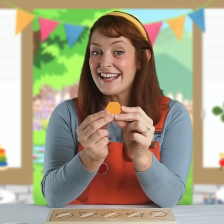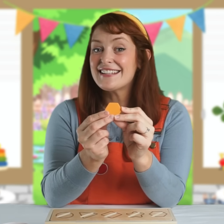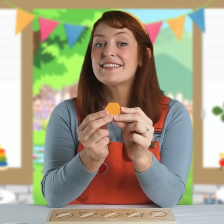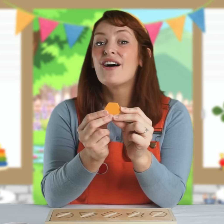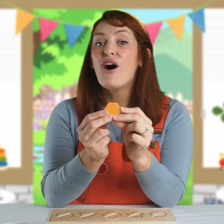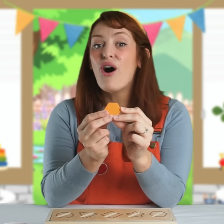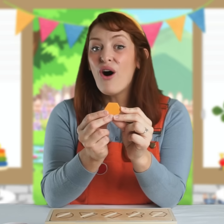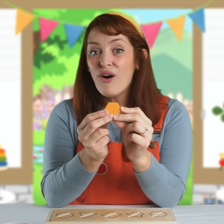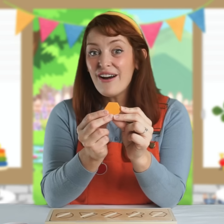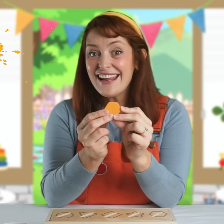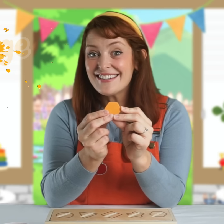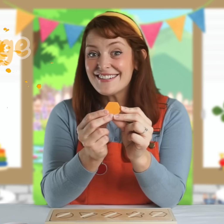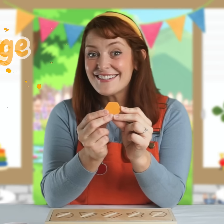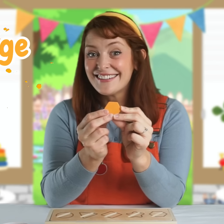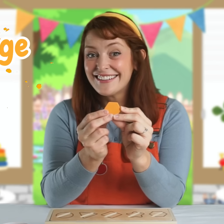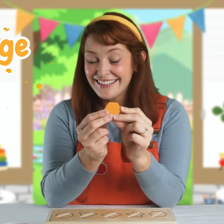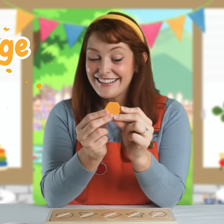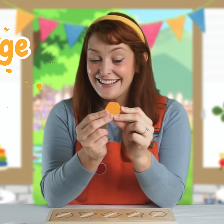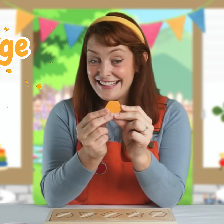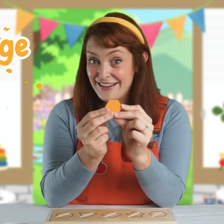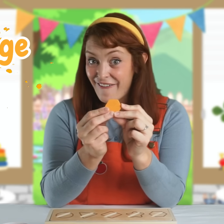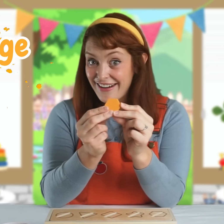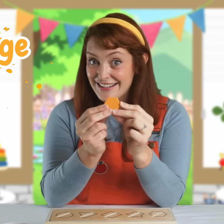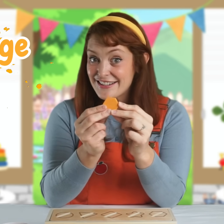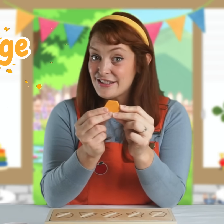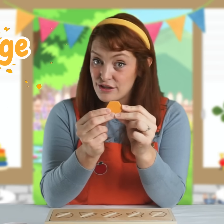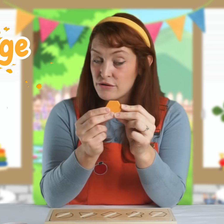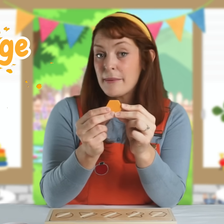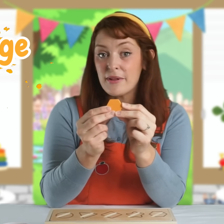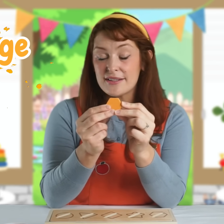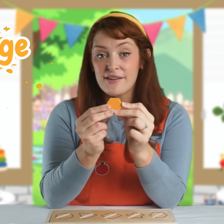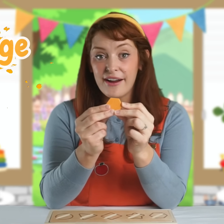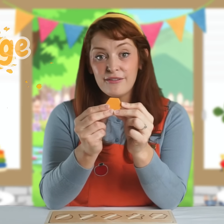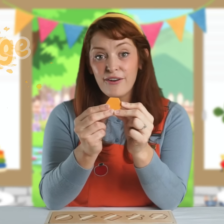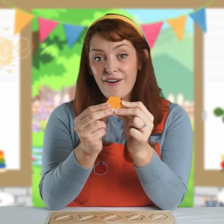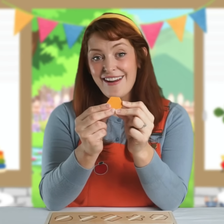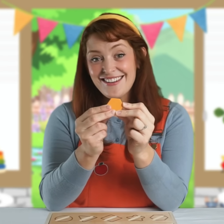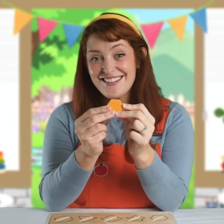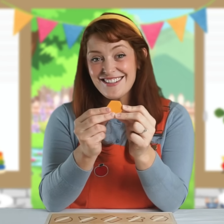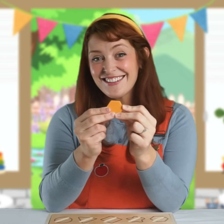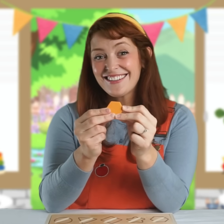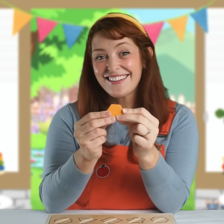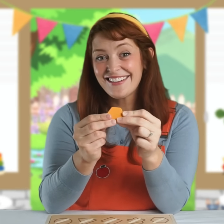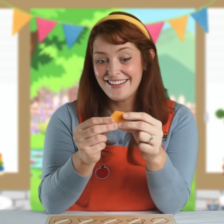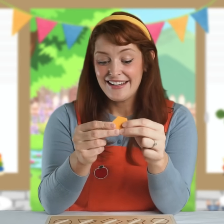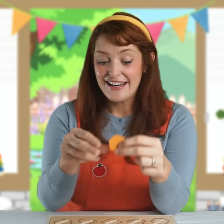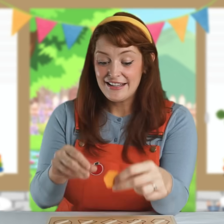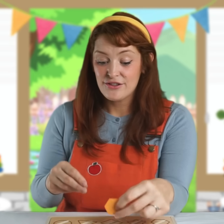it's orange. It's orange. Do you remember the sign for orange? Let's try